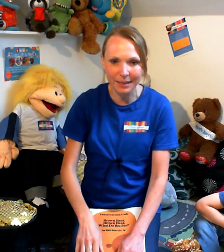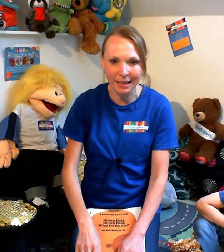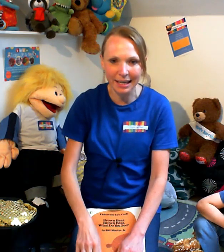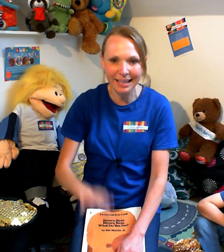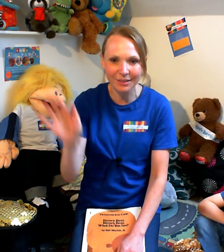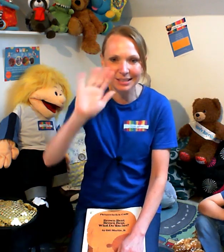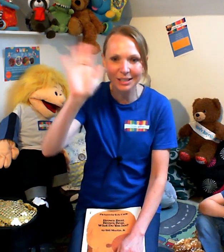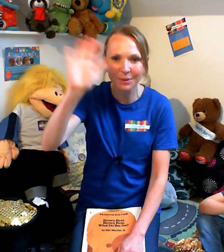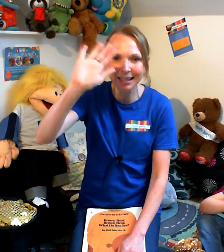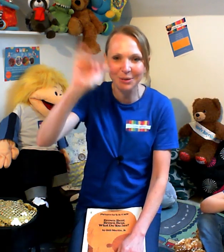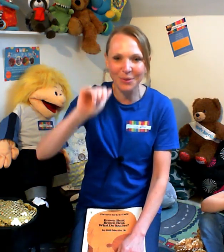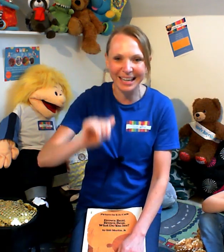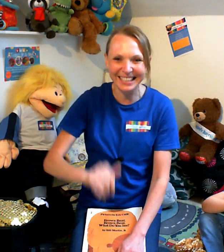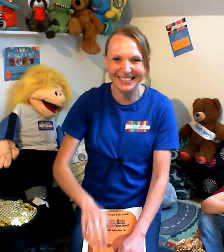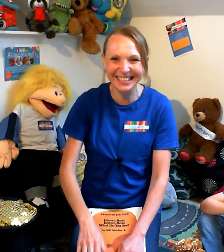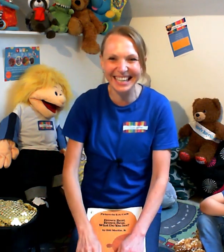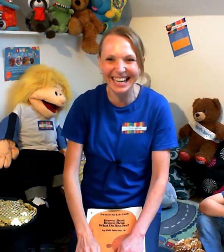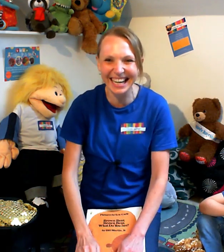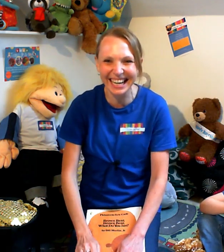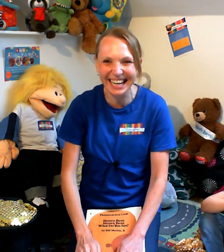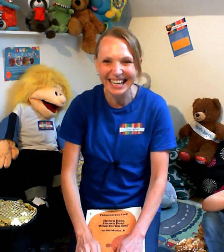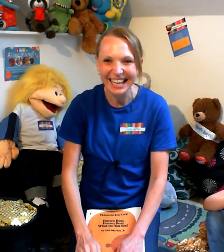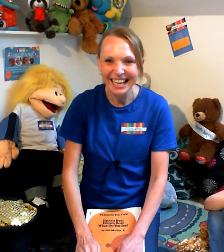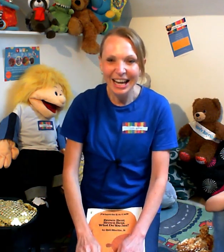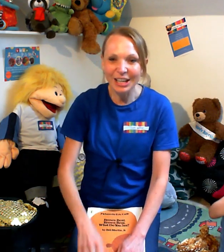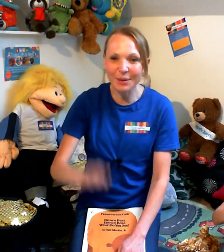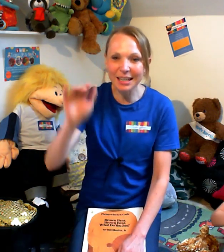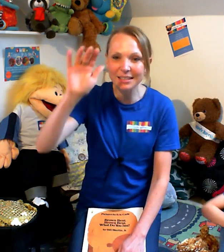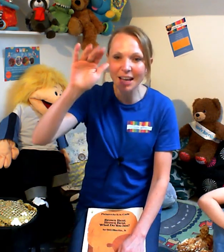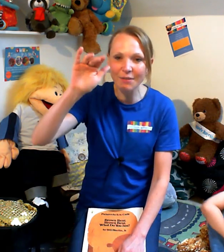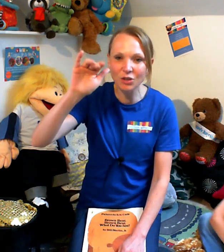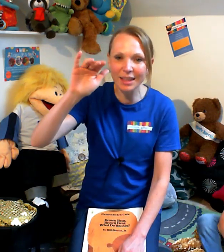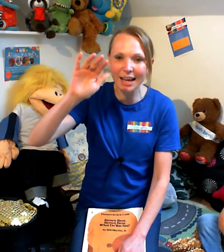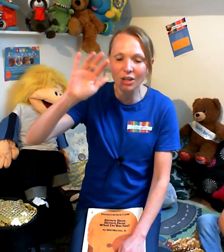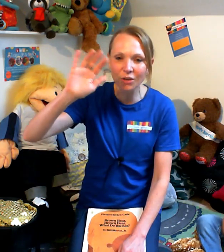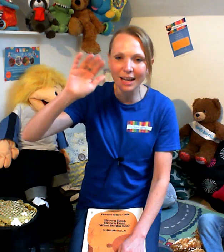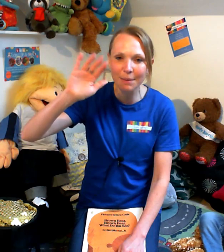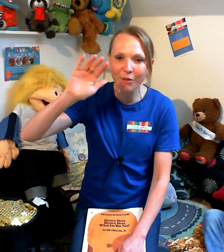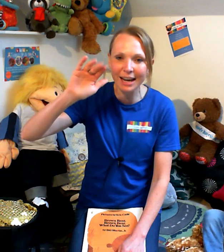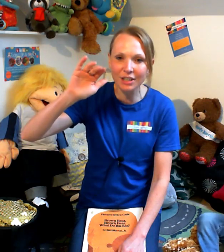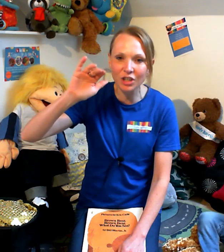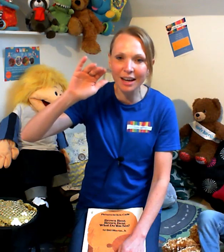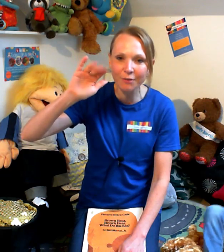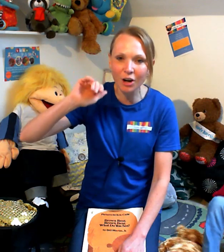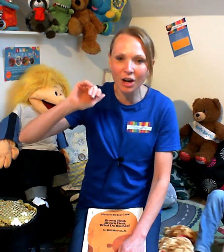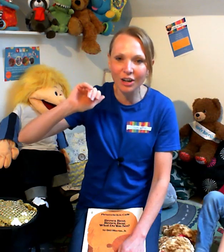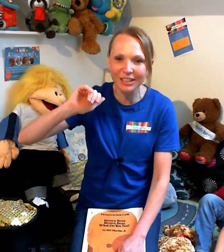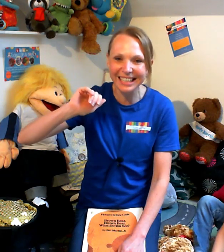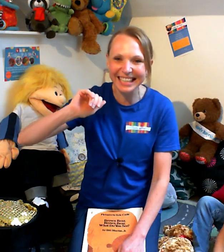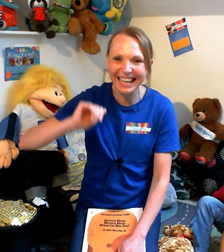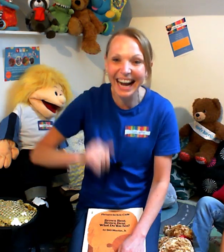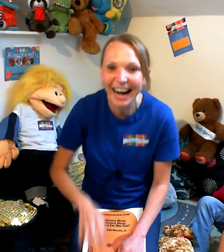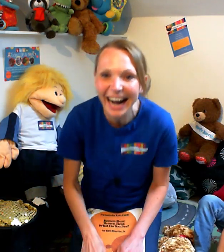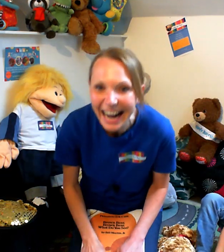sweetie. Seen you in a little while. You're in the conservatory there. You look really bright and cheerful.